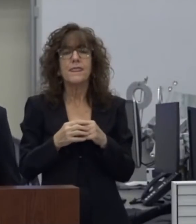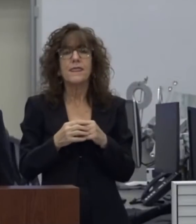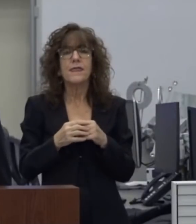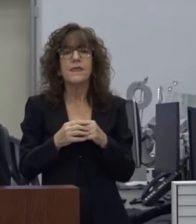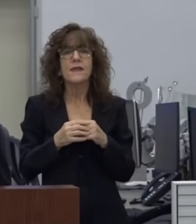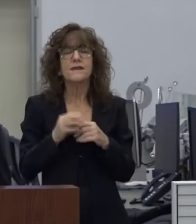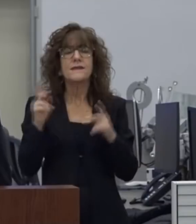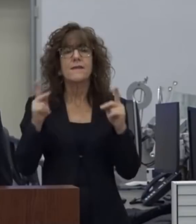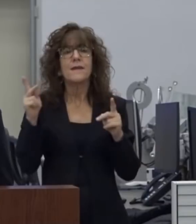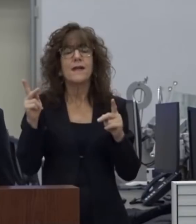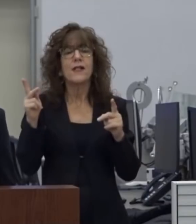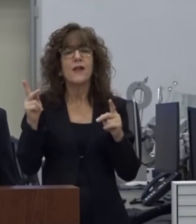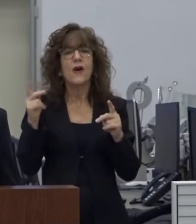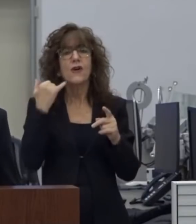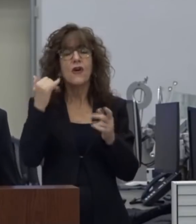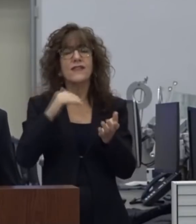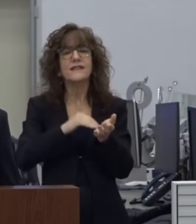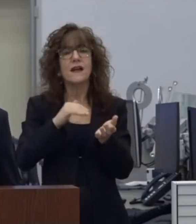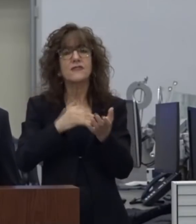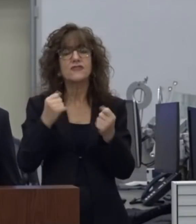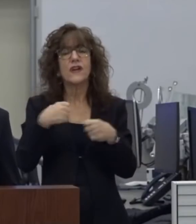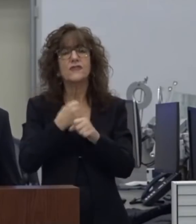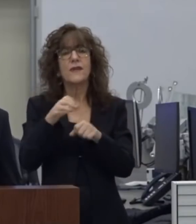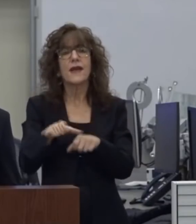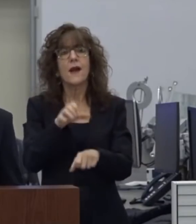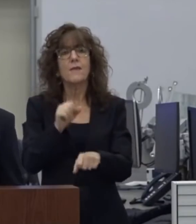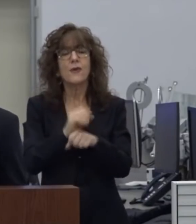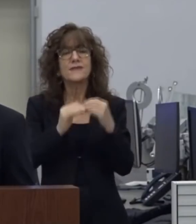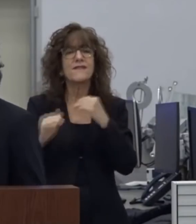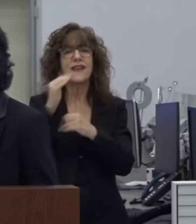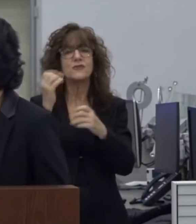calling their medical doctors and trying to make appointments in advance to get